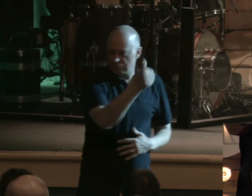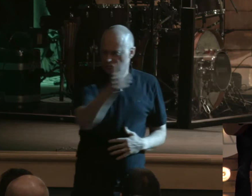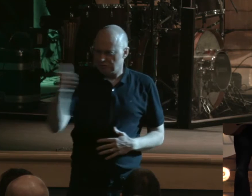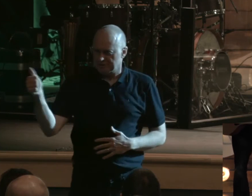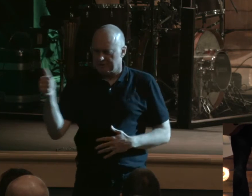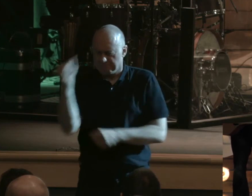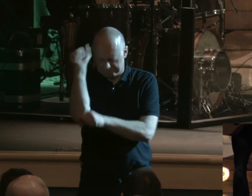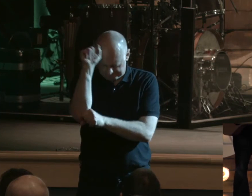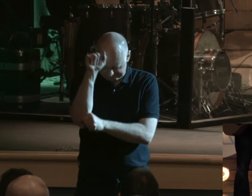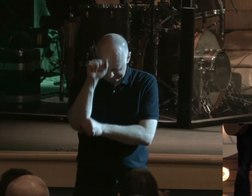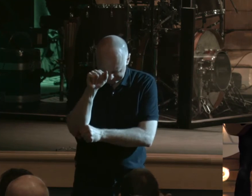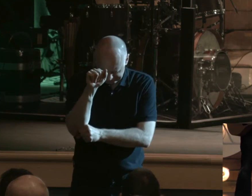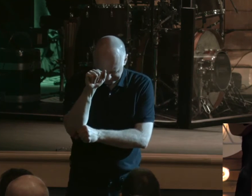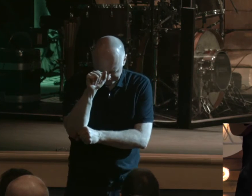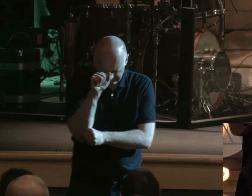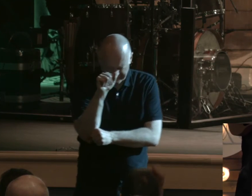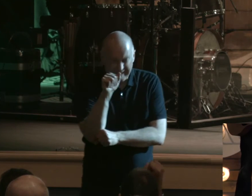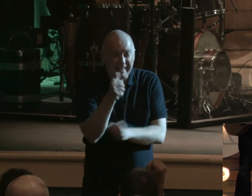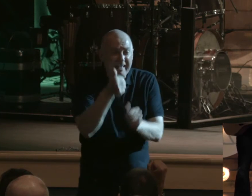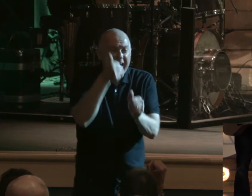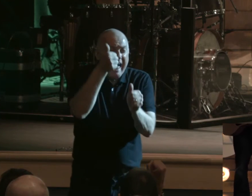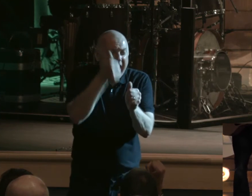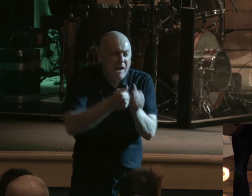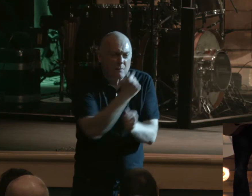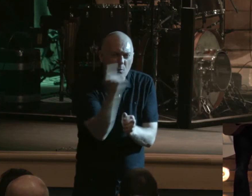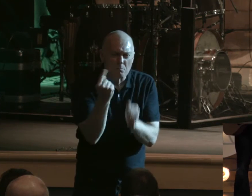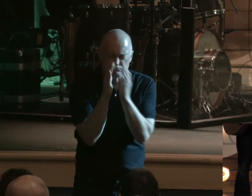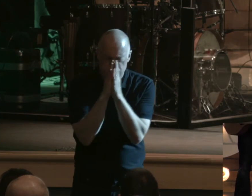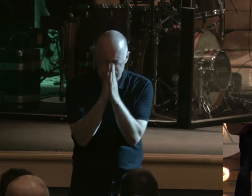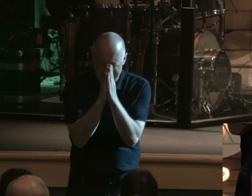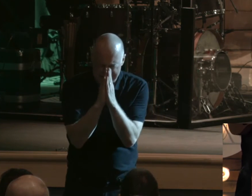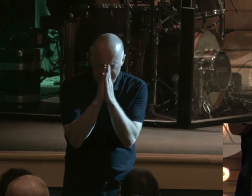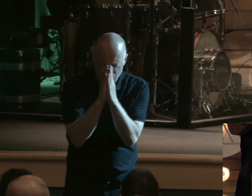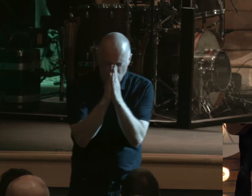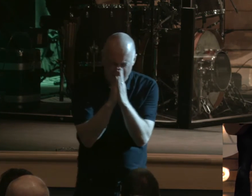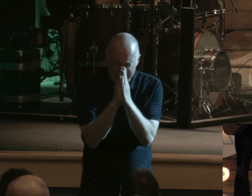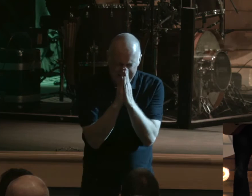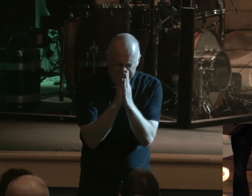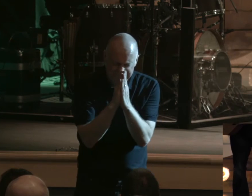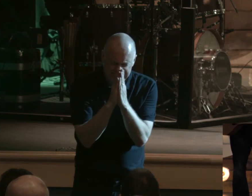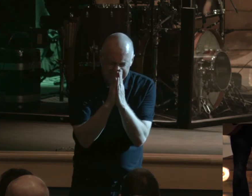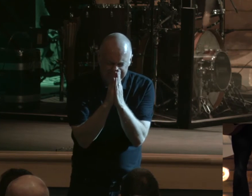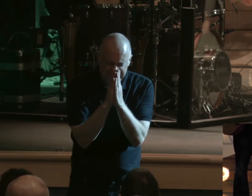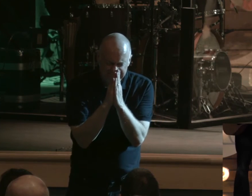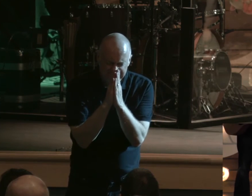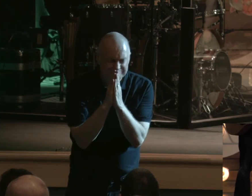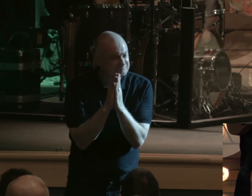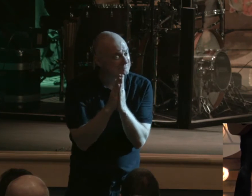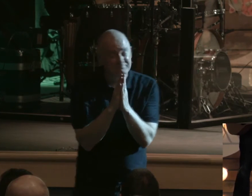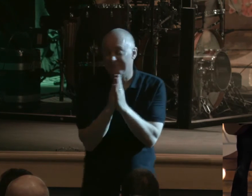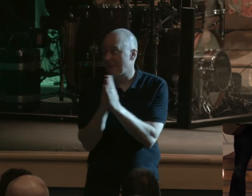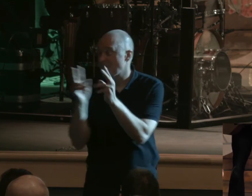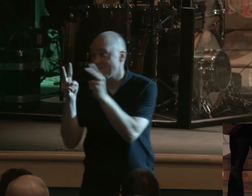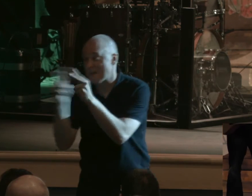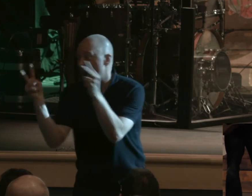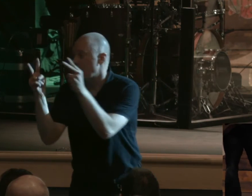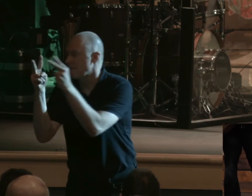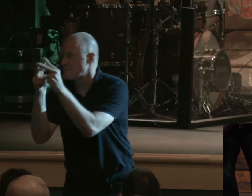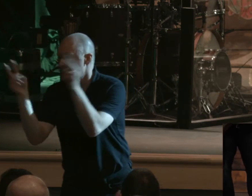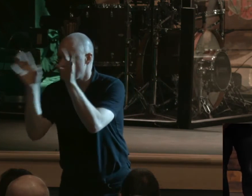appropriately bowed and with every Christian praying, because this is a matter of life and death,